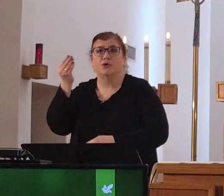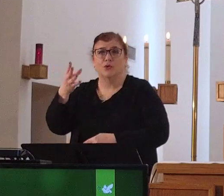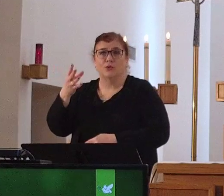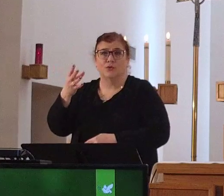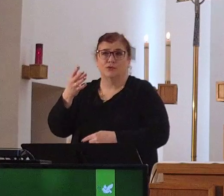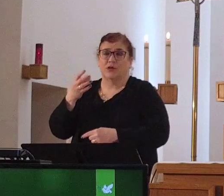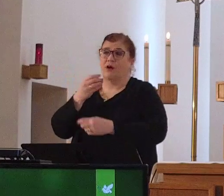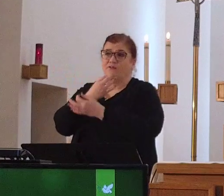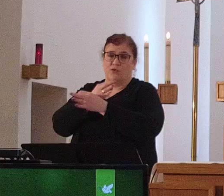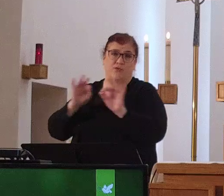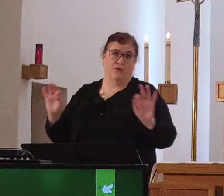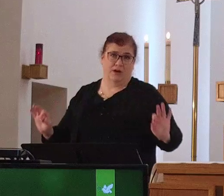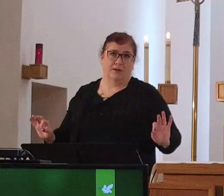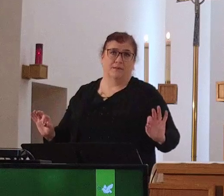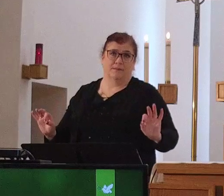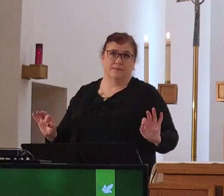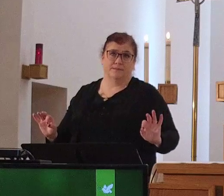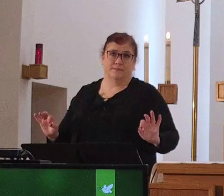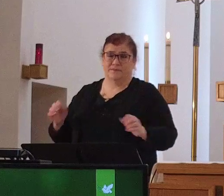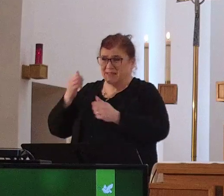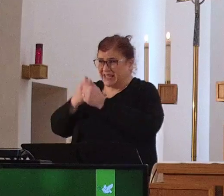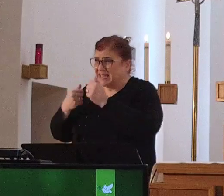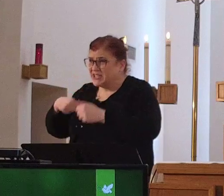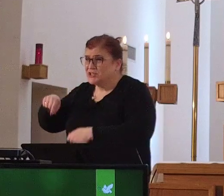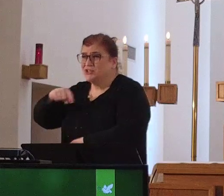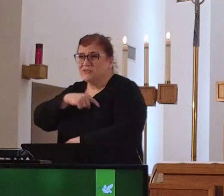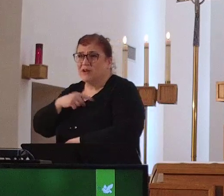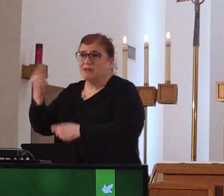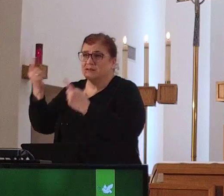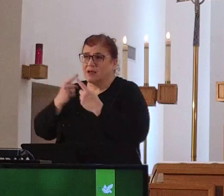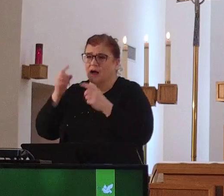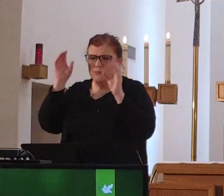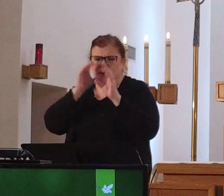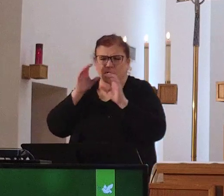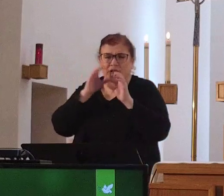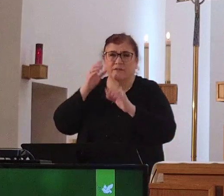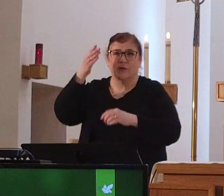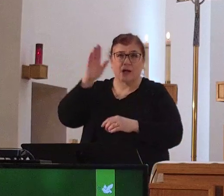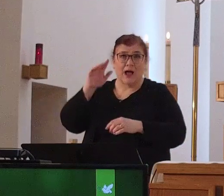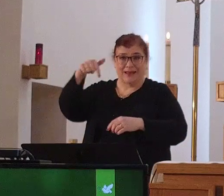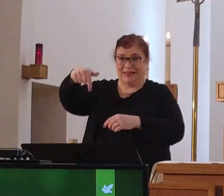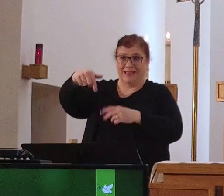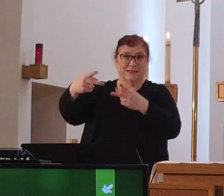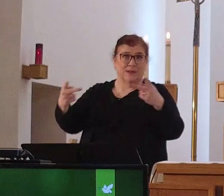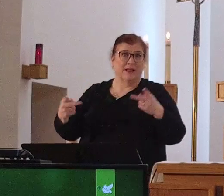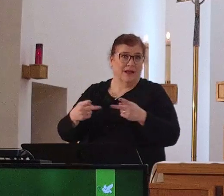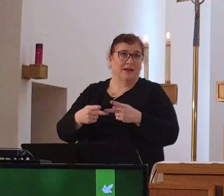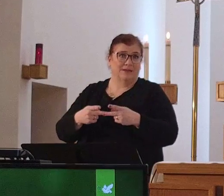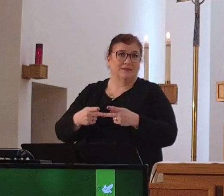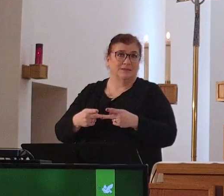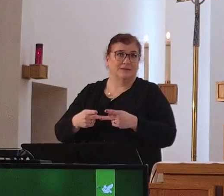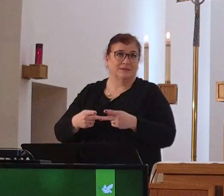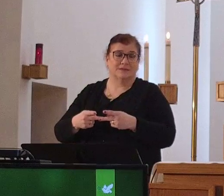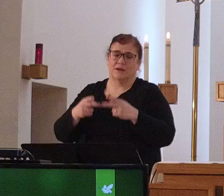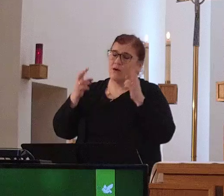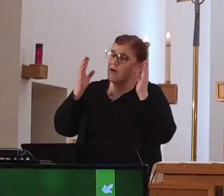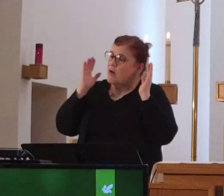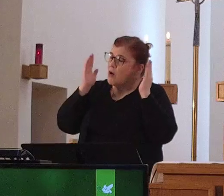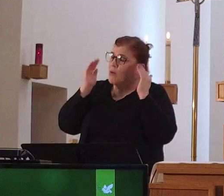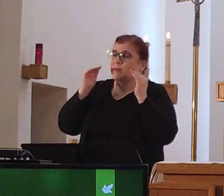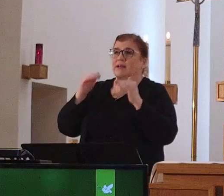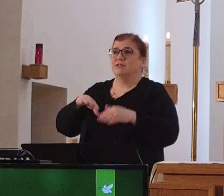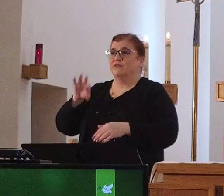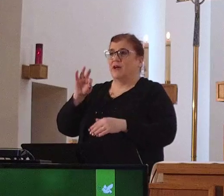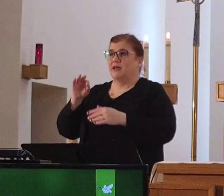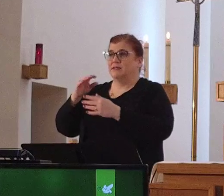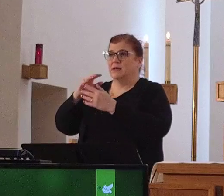or freedom. Each of us come looking for God in this place, hoping to find